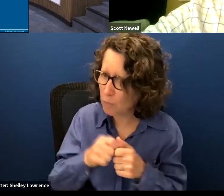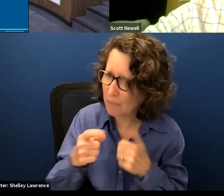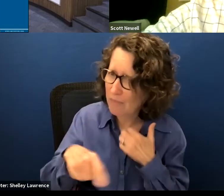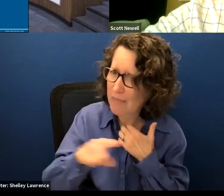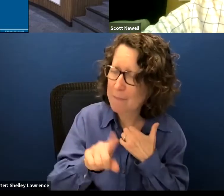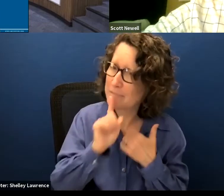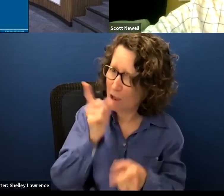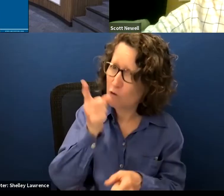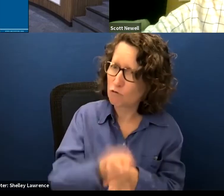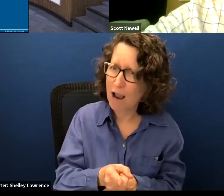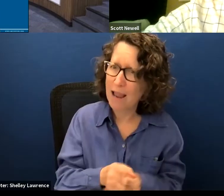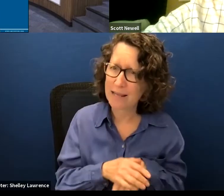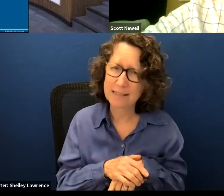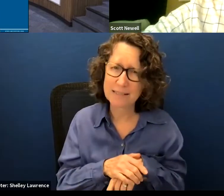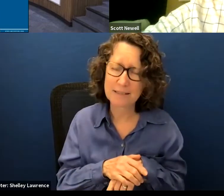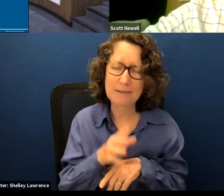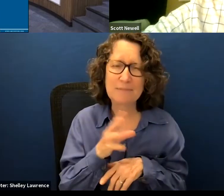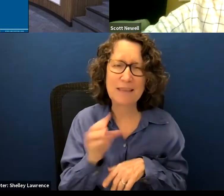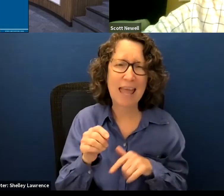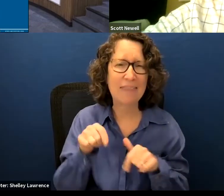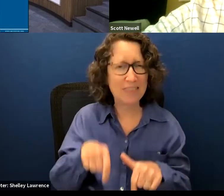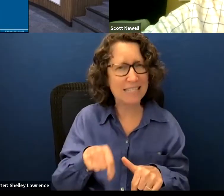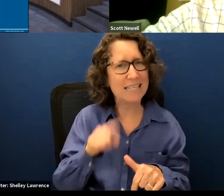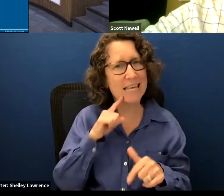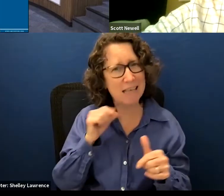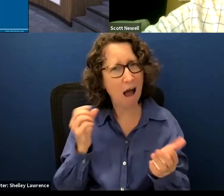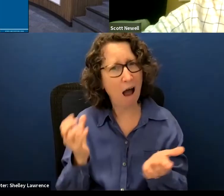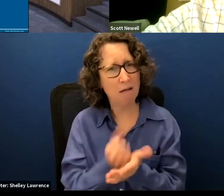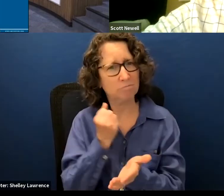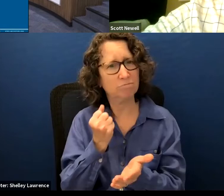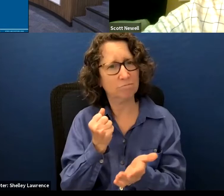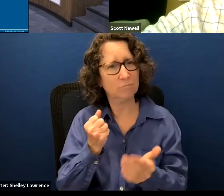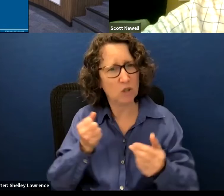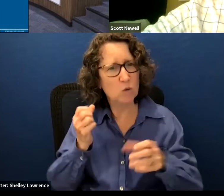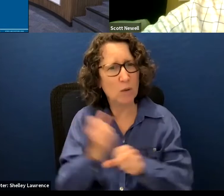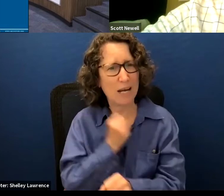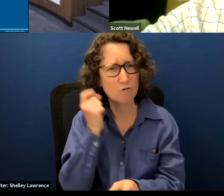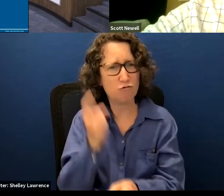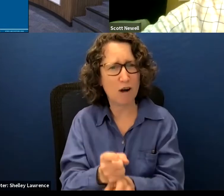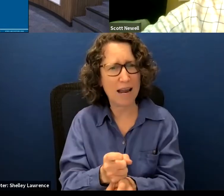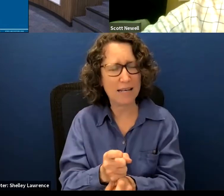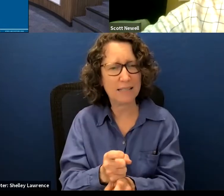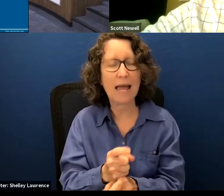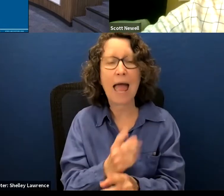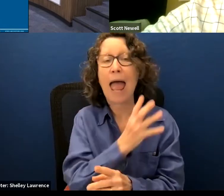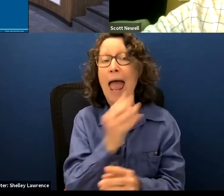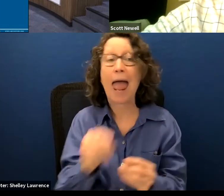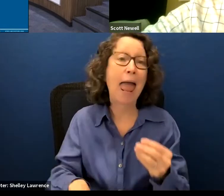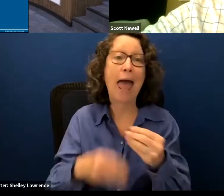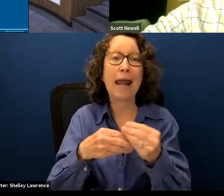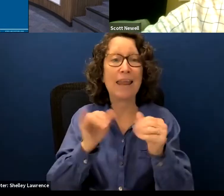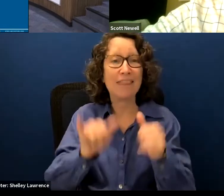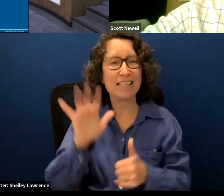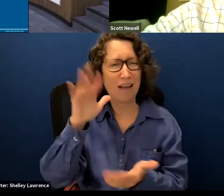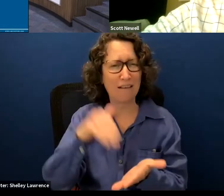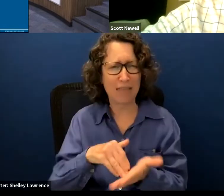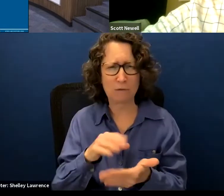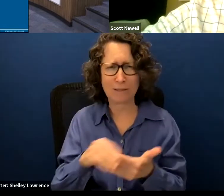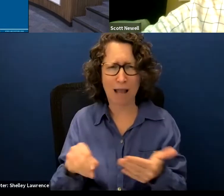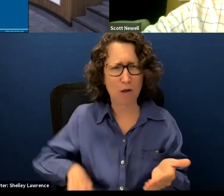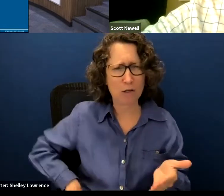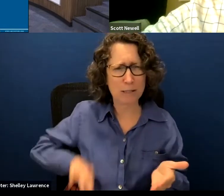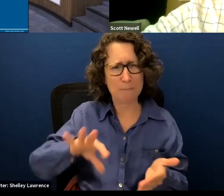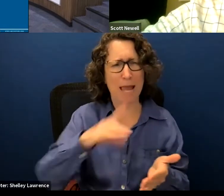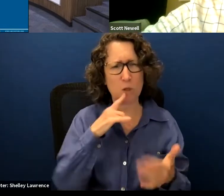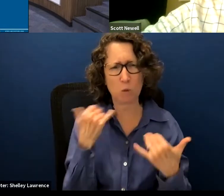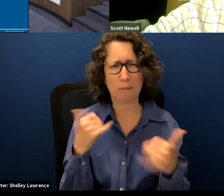They're right. And this is a chance to get it right. And furthermore, this $5,000 pay to